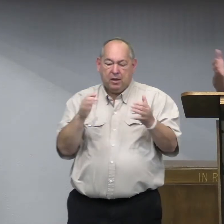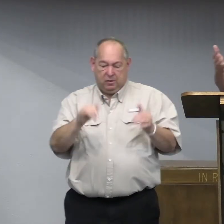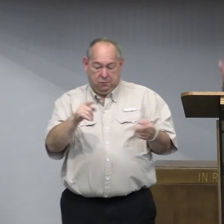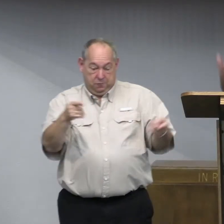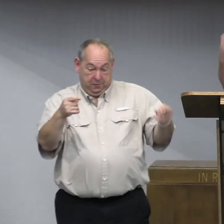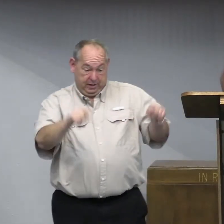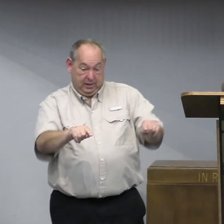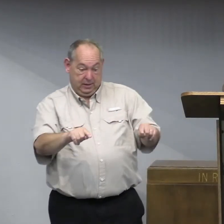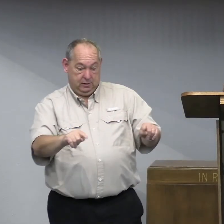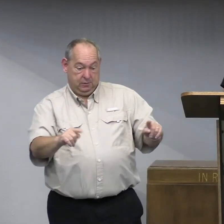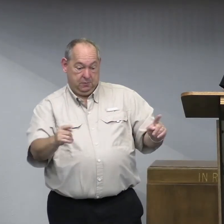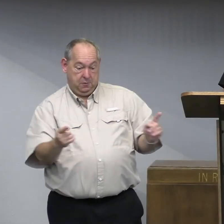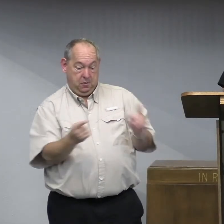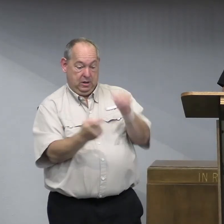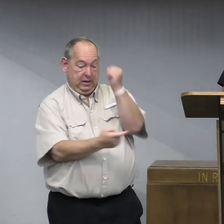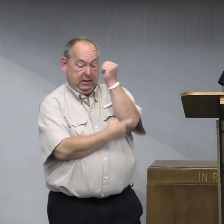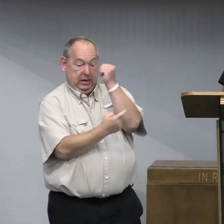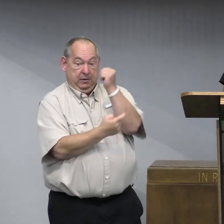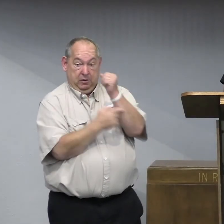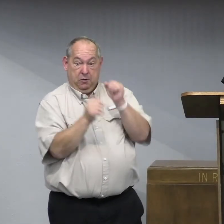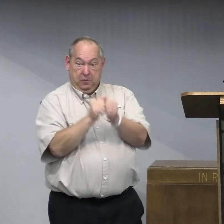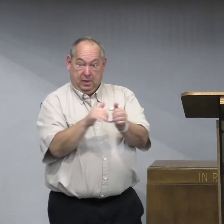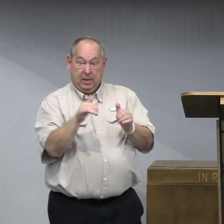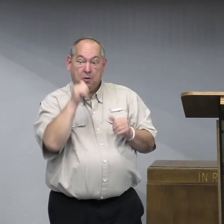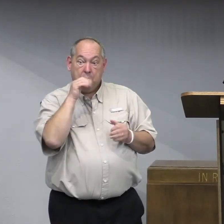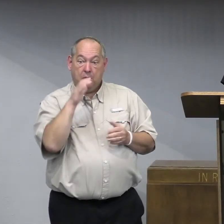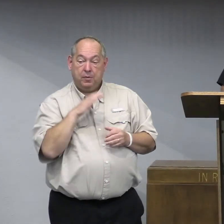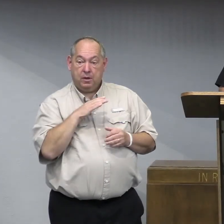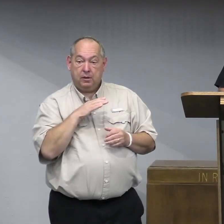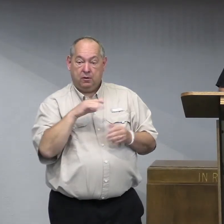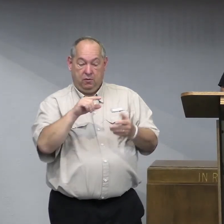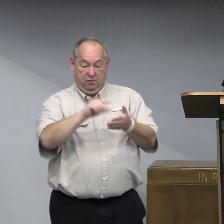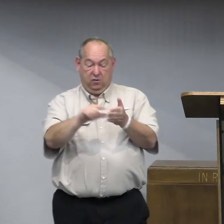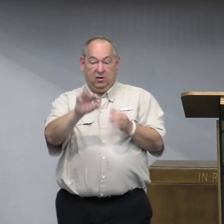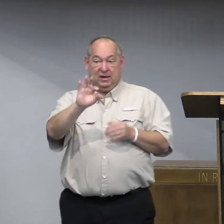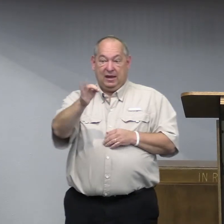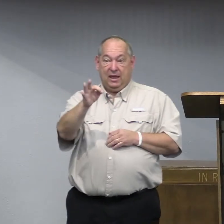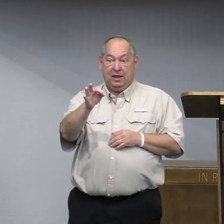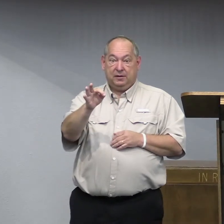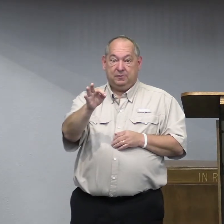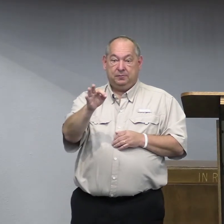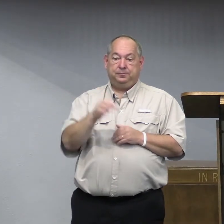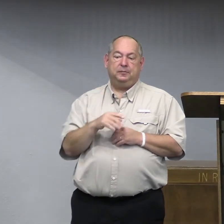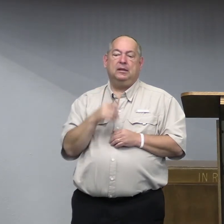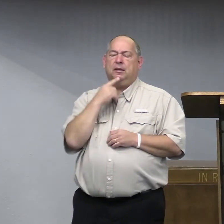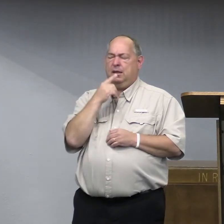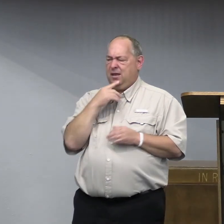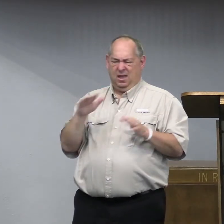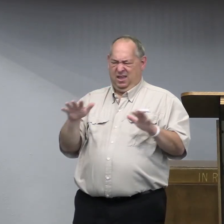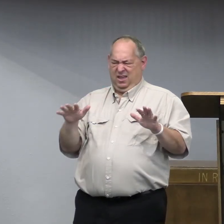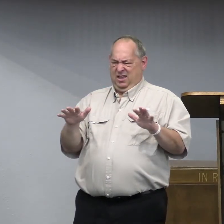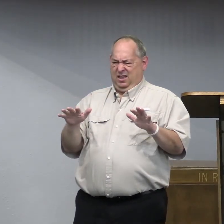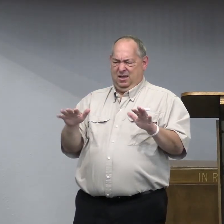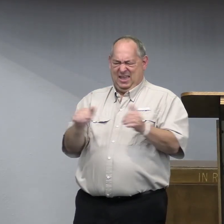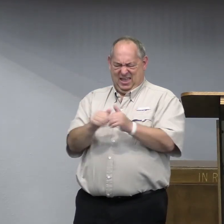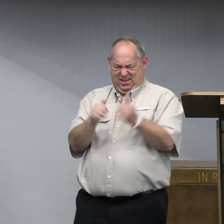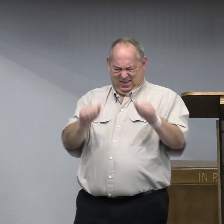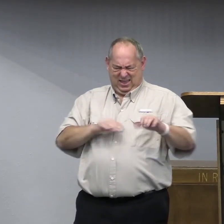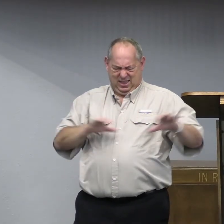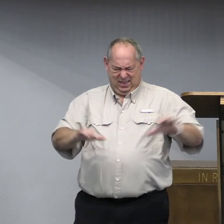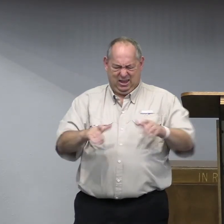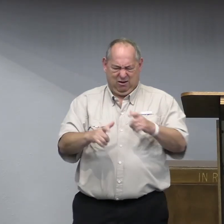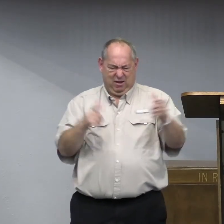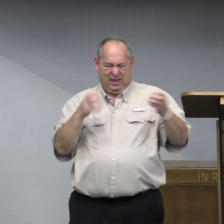when he is tempted with this, in verse 9, he says, how then can I do this